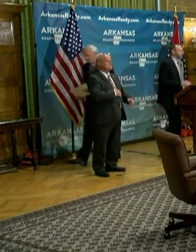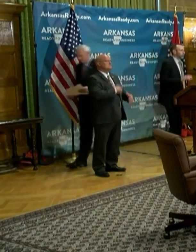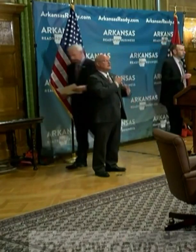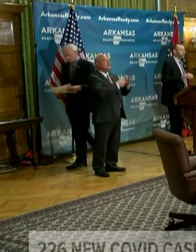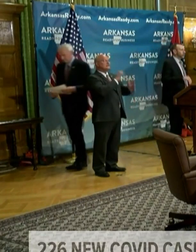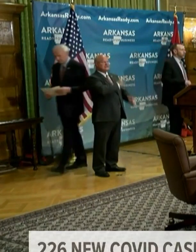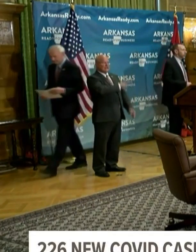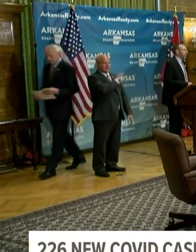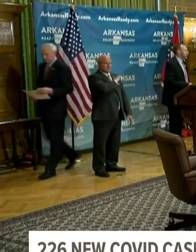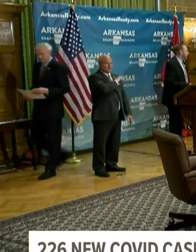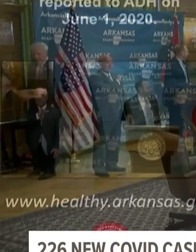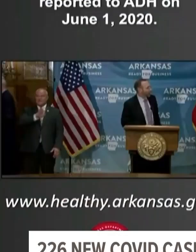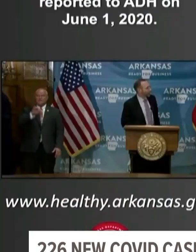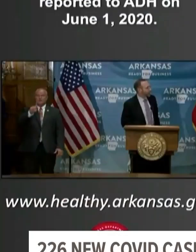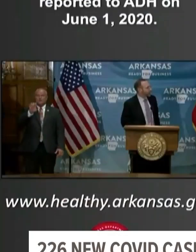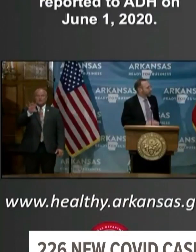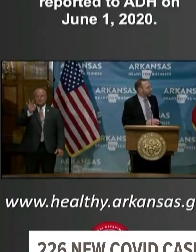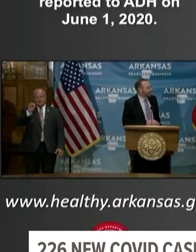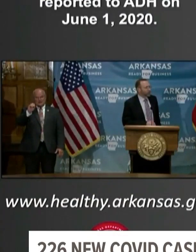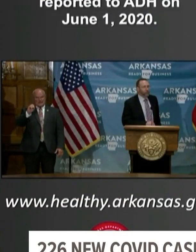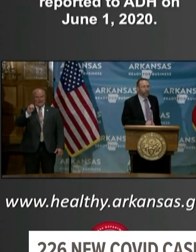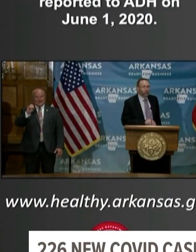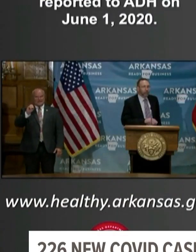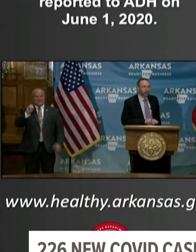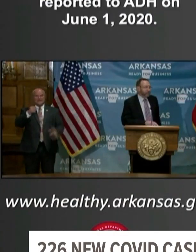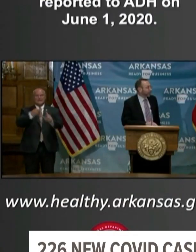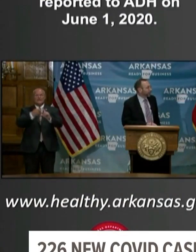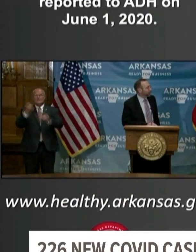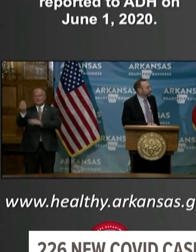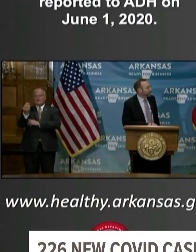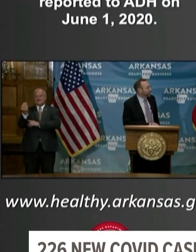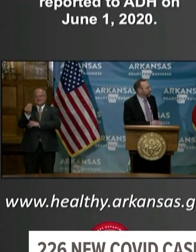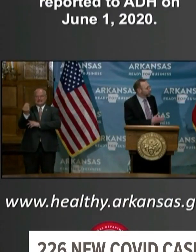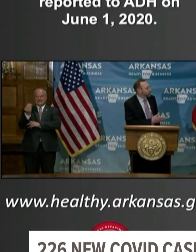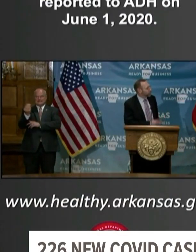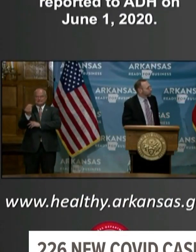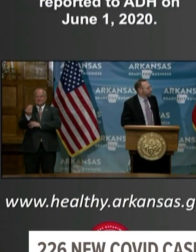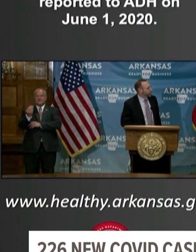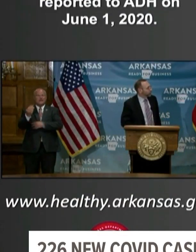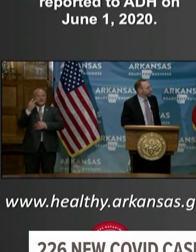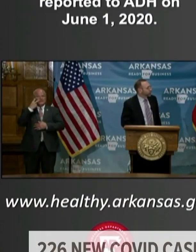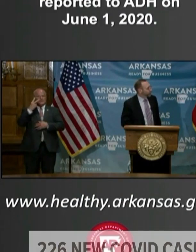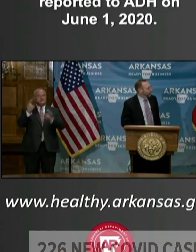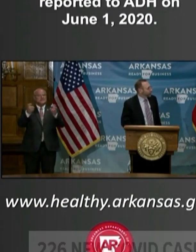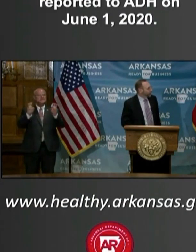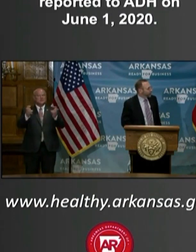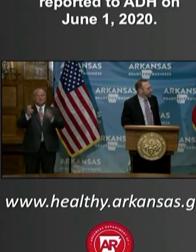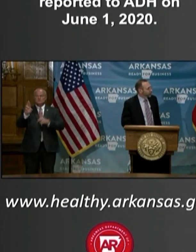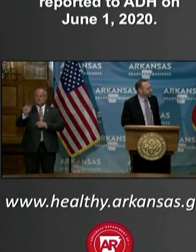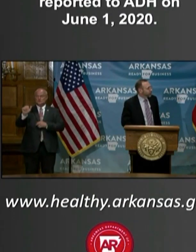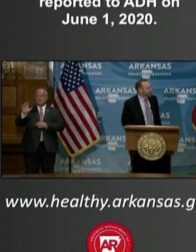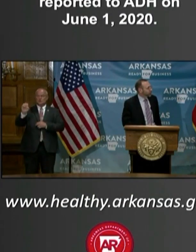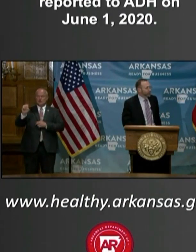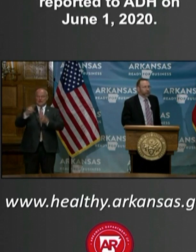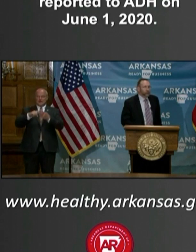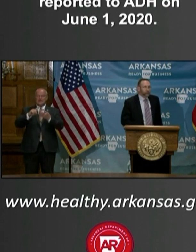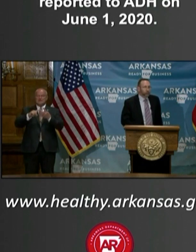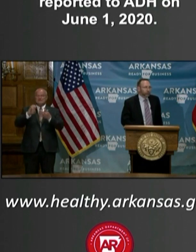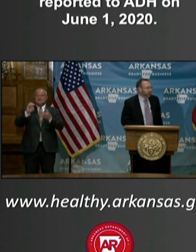These are the characteristics of the 190 from Monday. And you can see in terms of race,